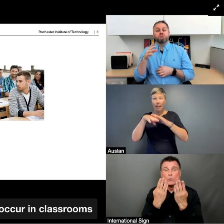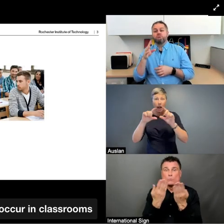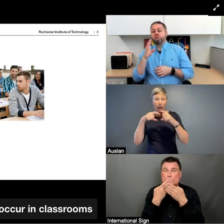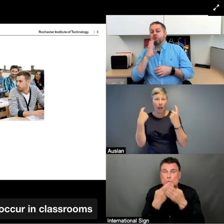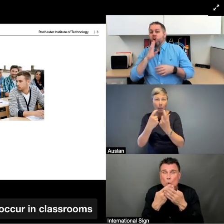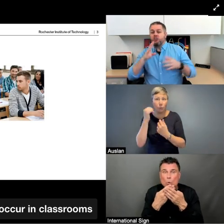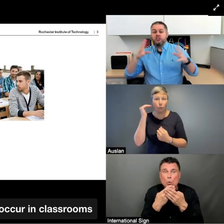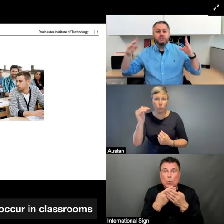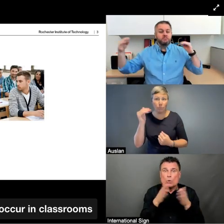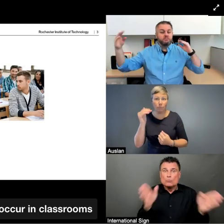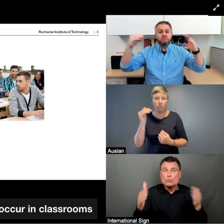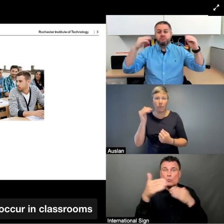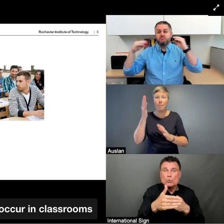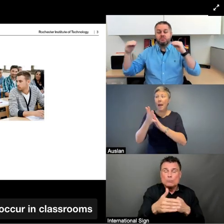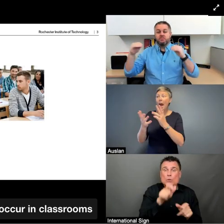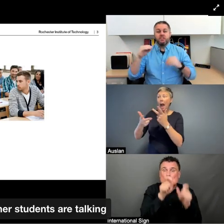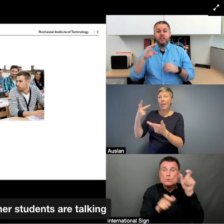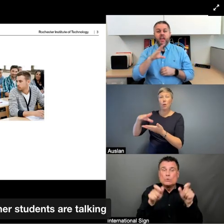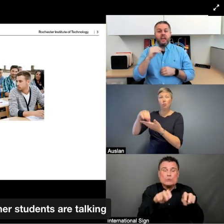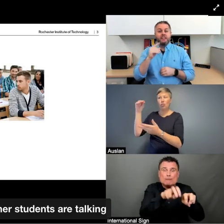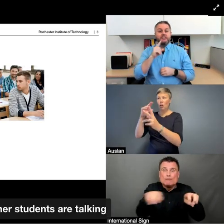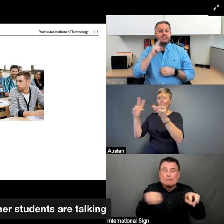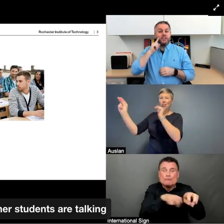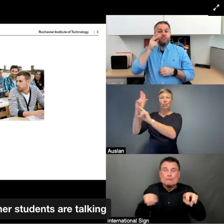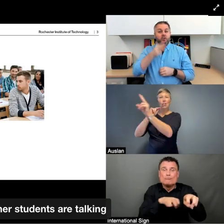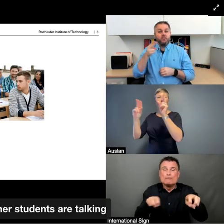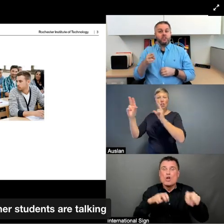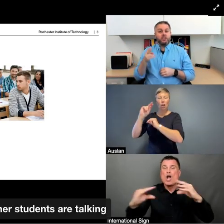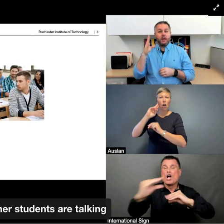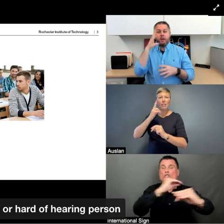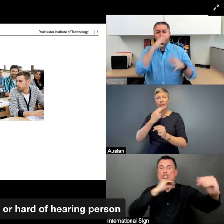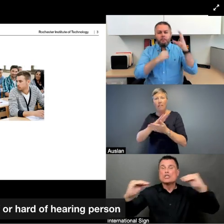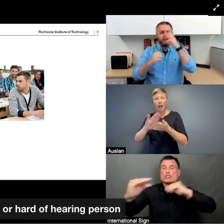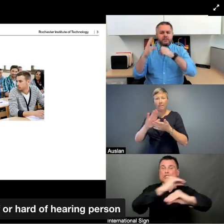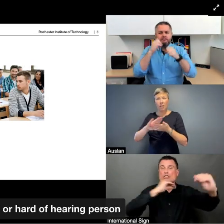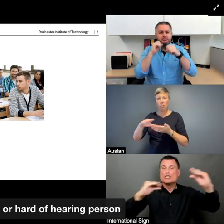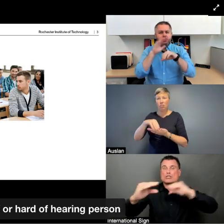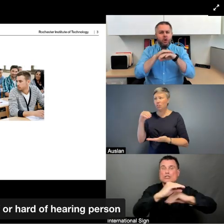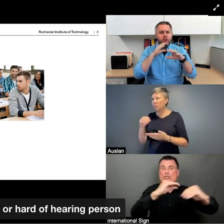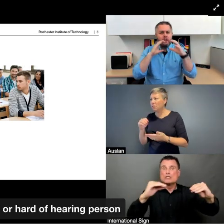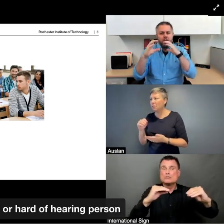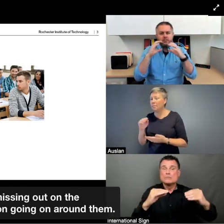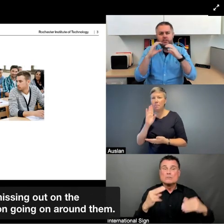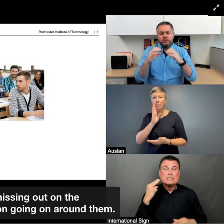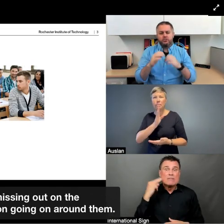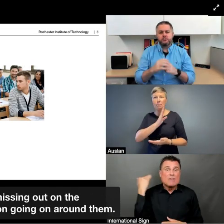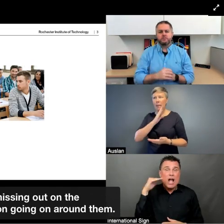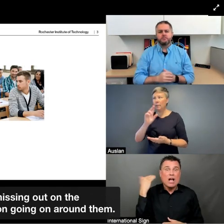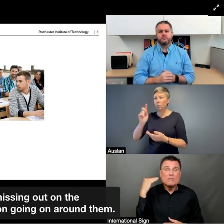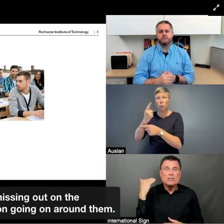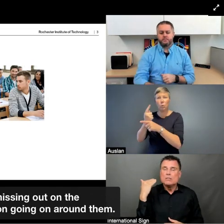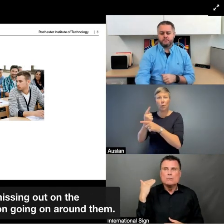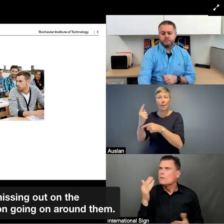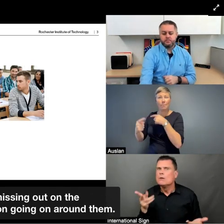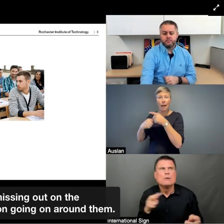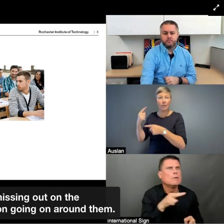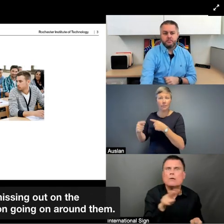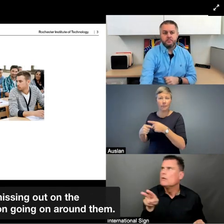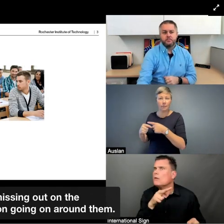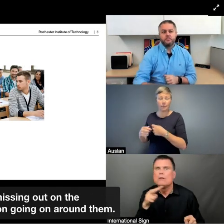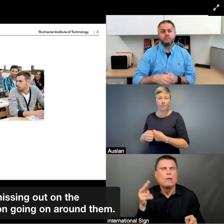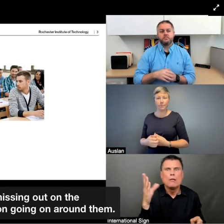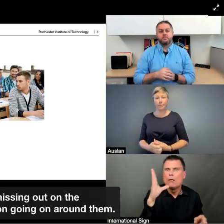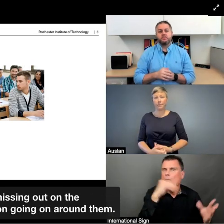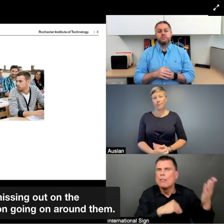It can occur in classrooms where other students are talking and the deaf or hard of hearing person is missing out on the